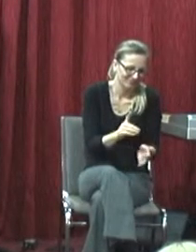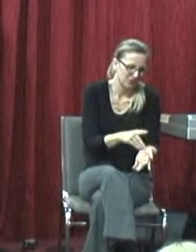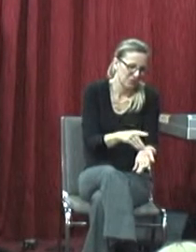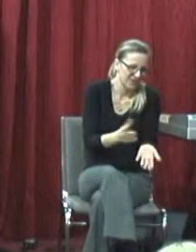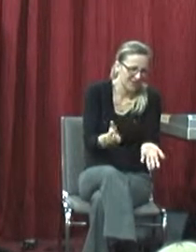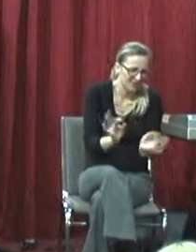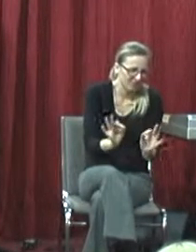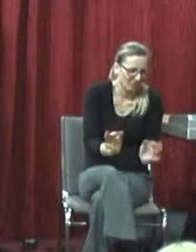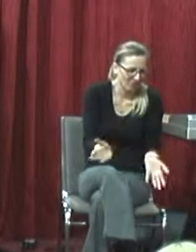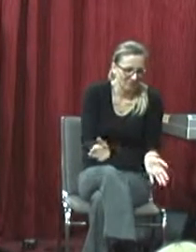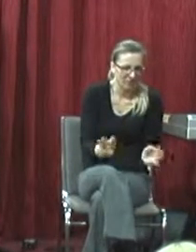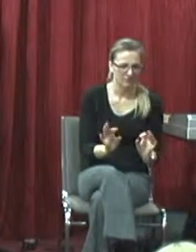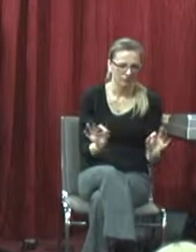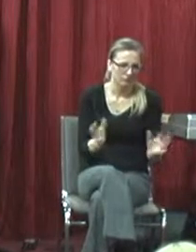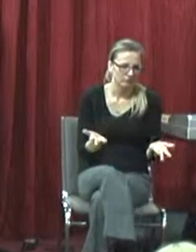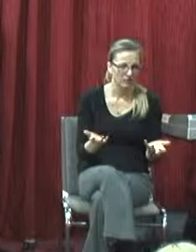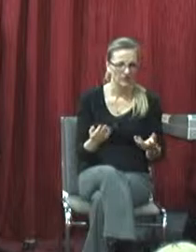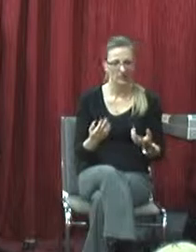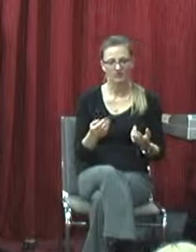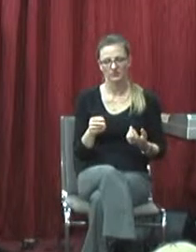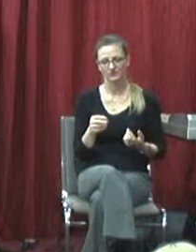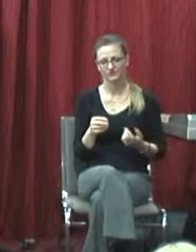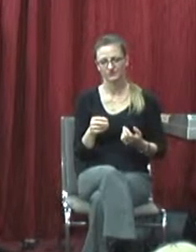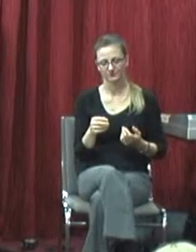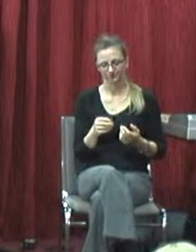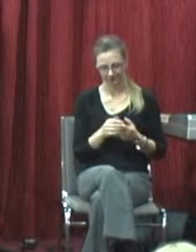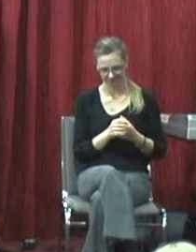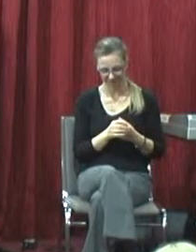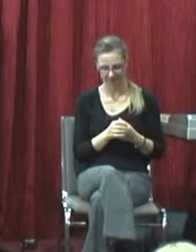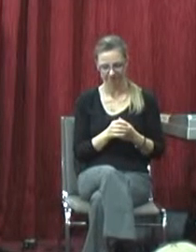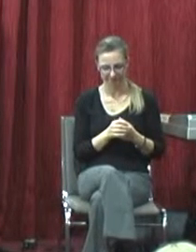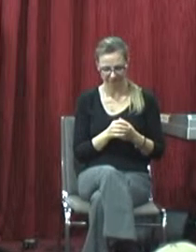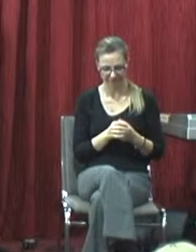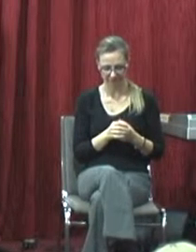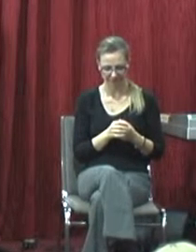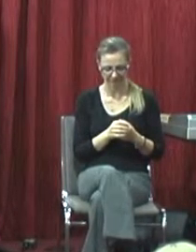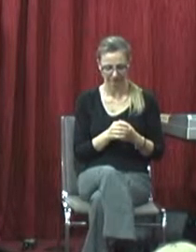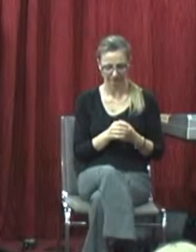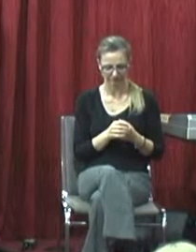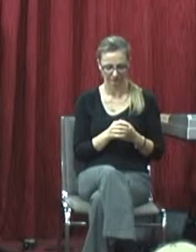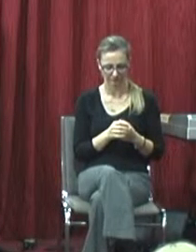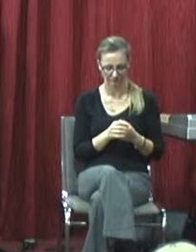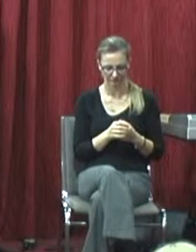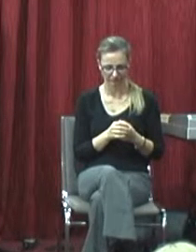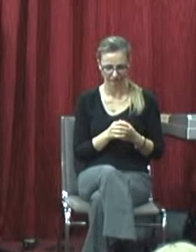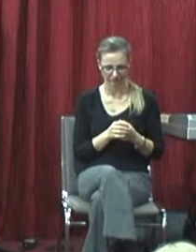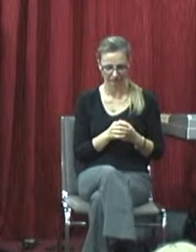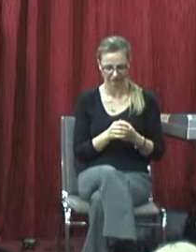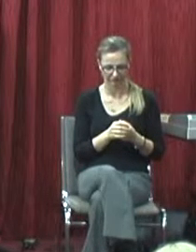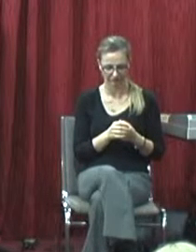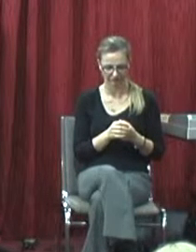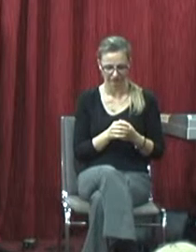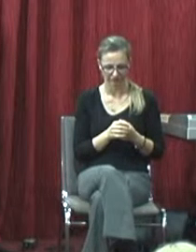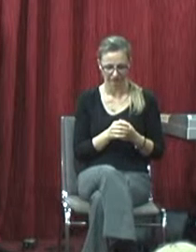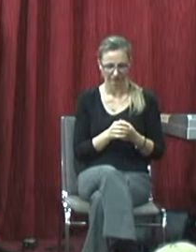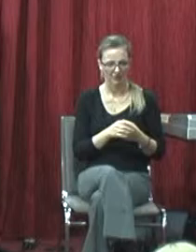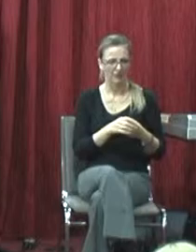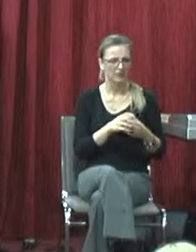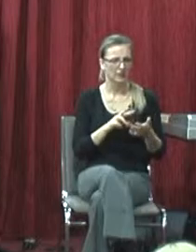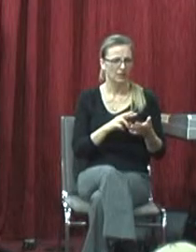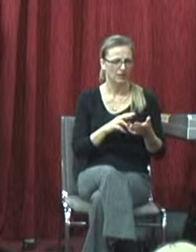deacon, because they're supposed to be servants. And the word doulos is subjection,